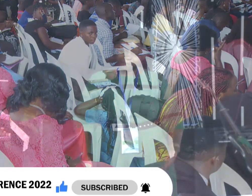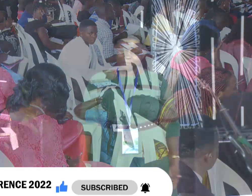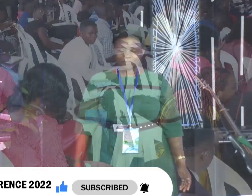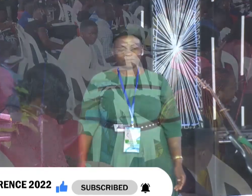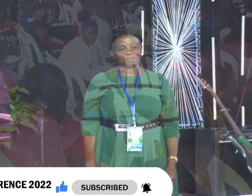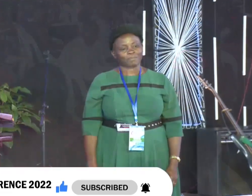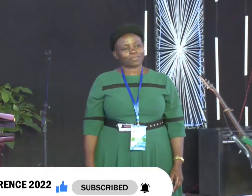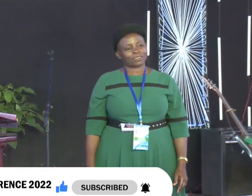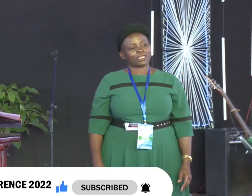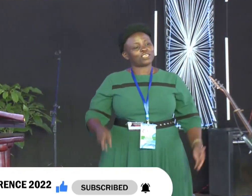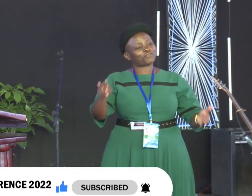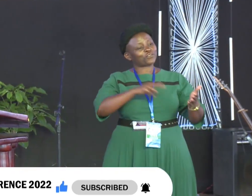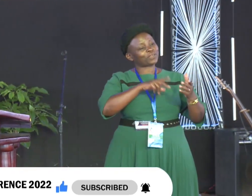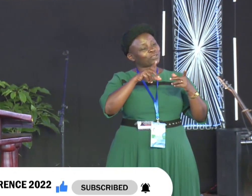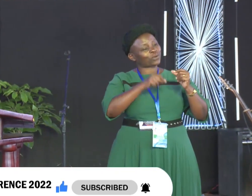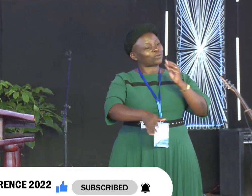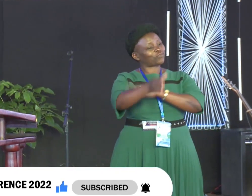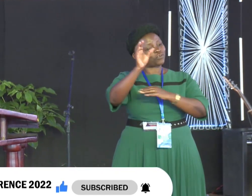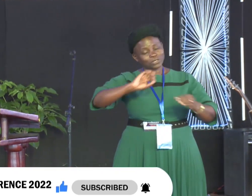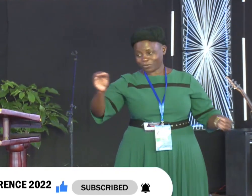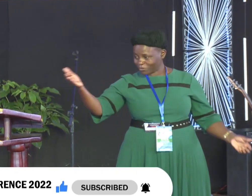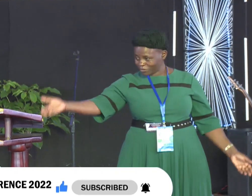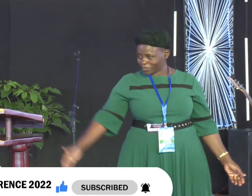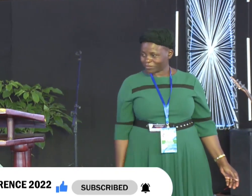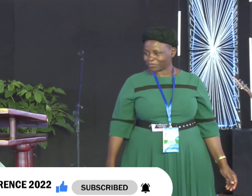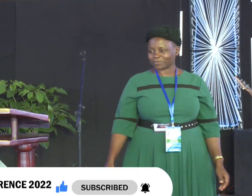We don't read the word of Jesus and then we say that we love him.